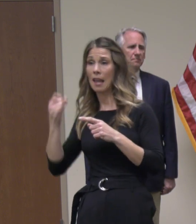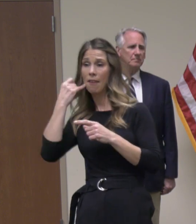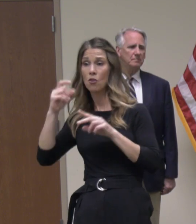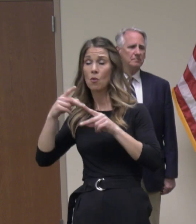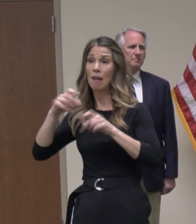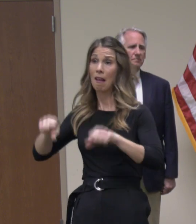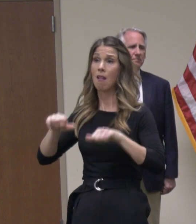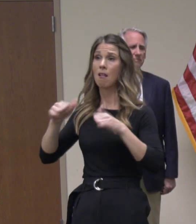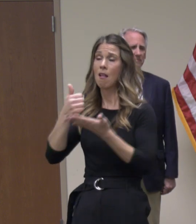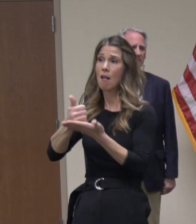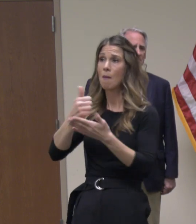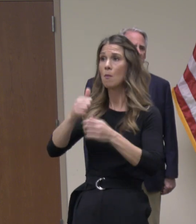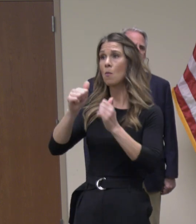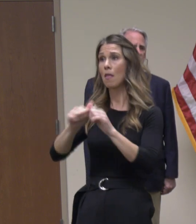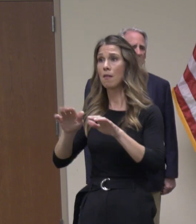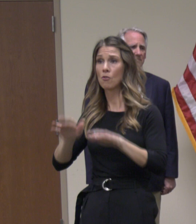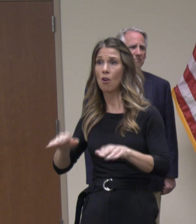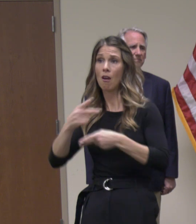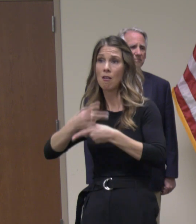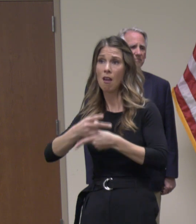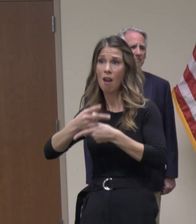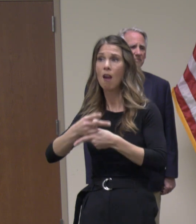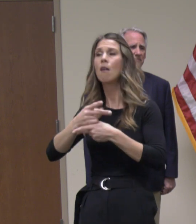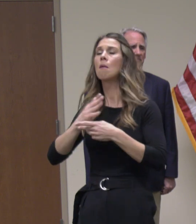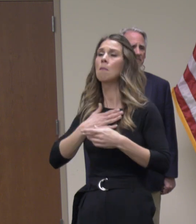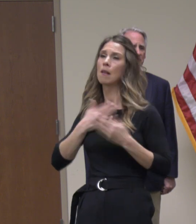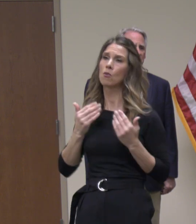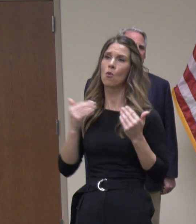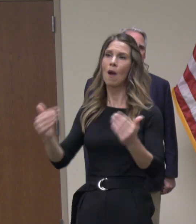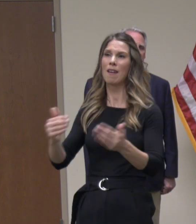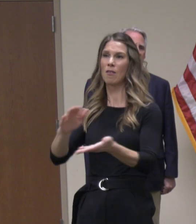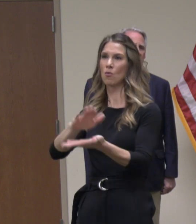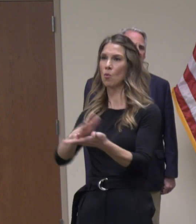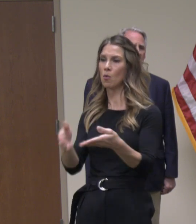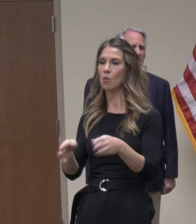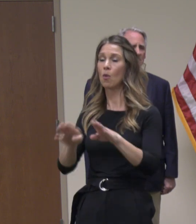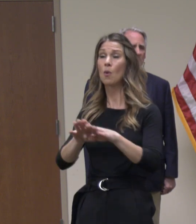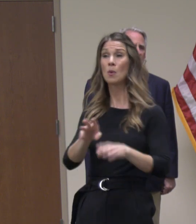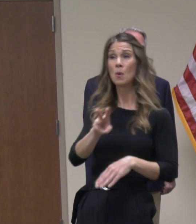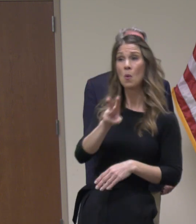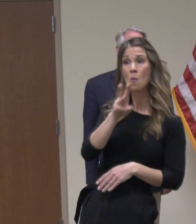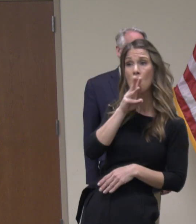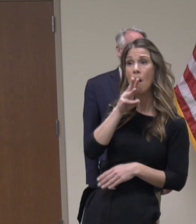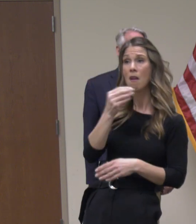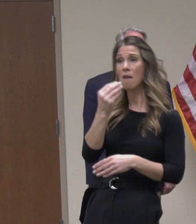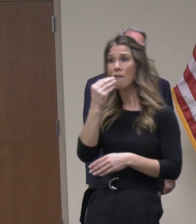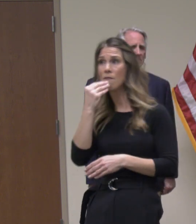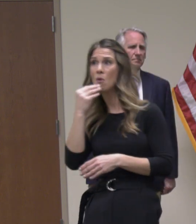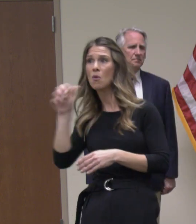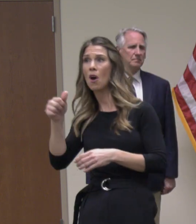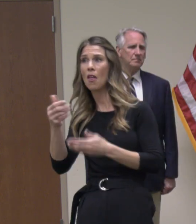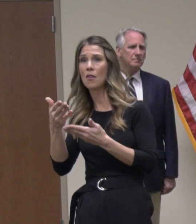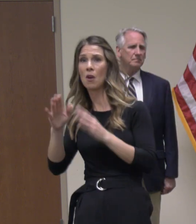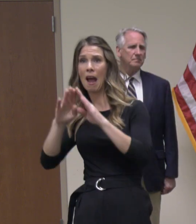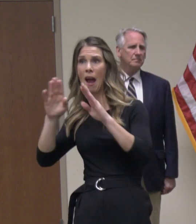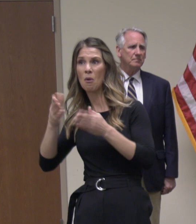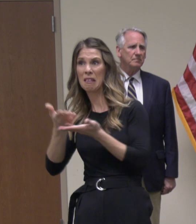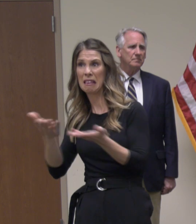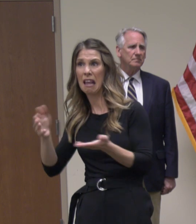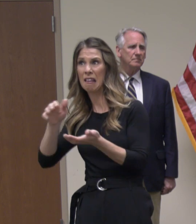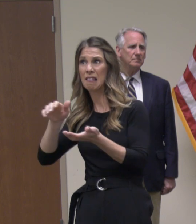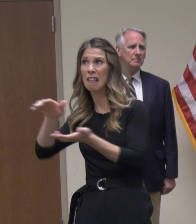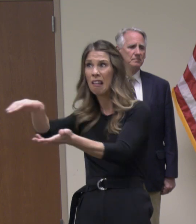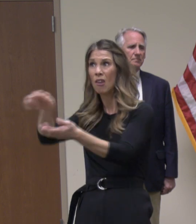out, please do. And avoid overstocking food, water, and household goods. Grocery stores are being